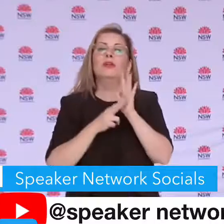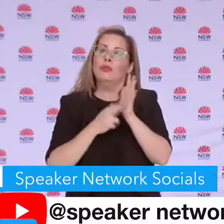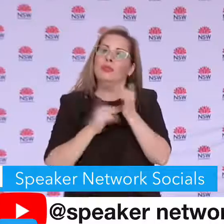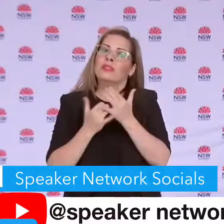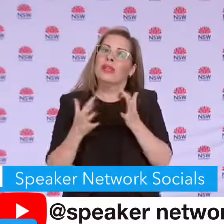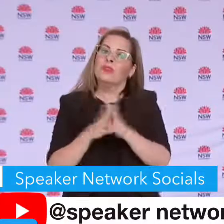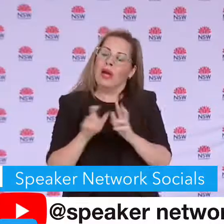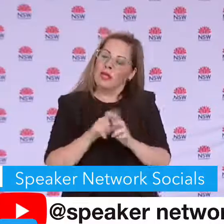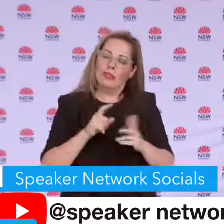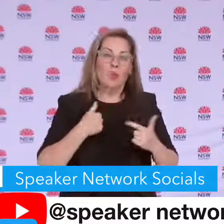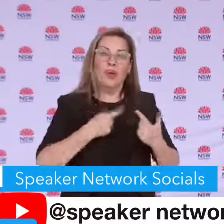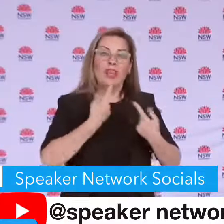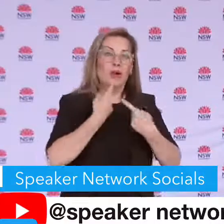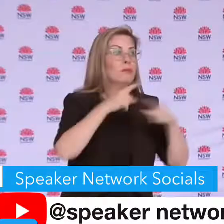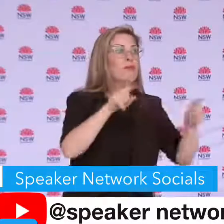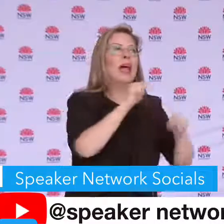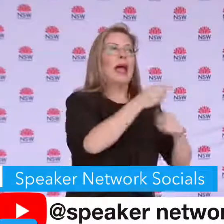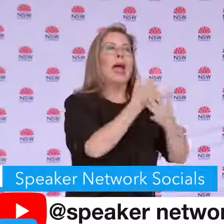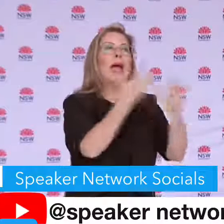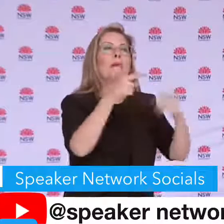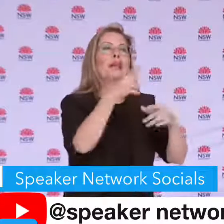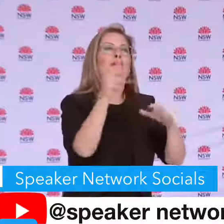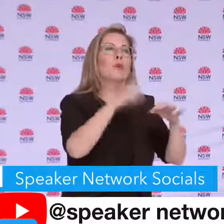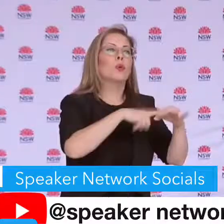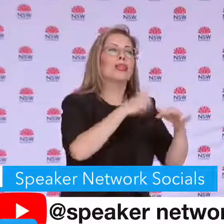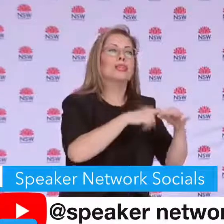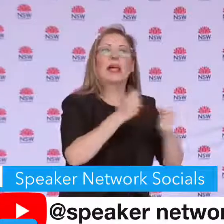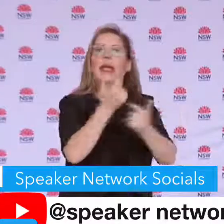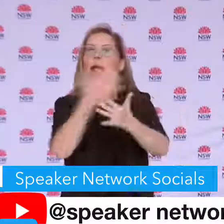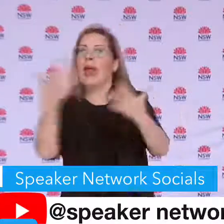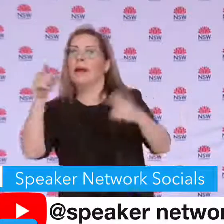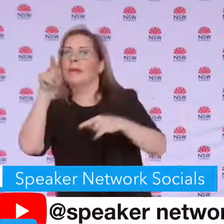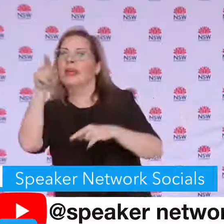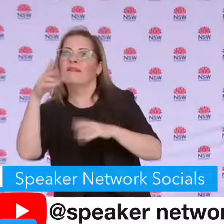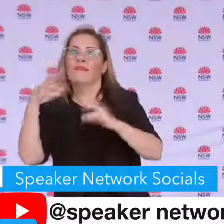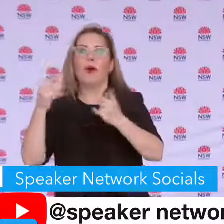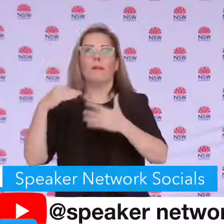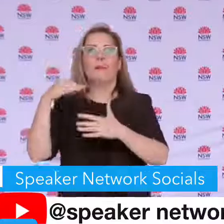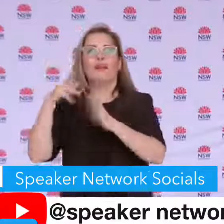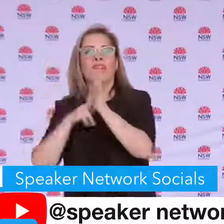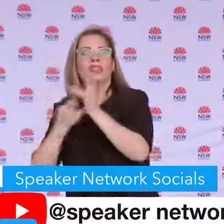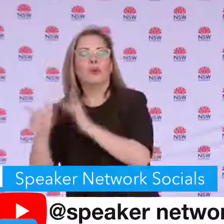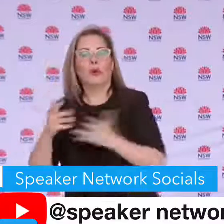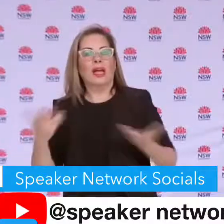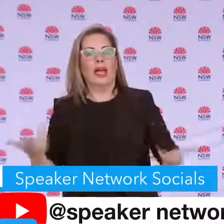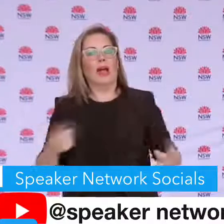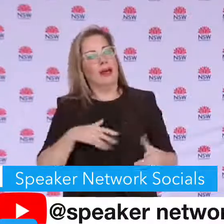same. And I look forward to other states stepping up. Thanks, everybody. Would you